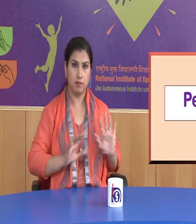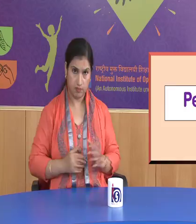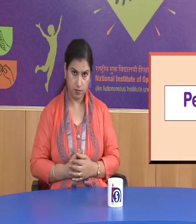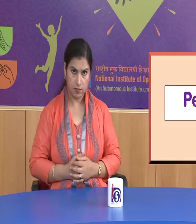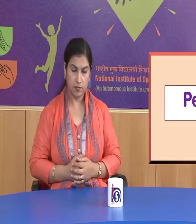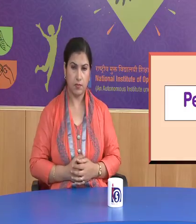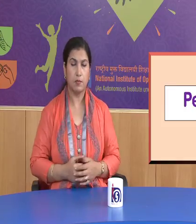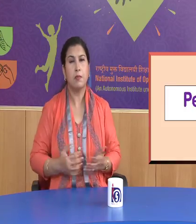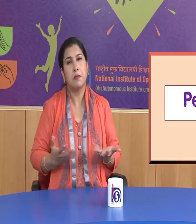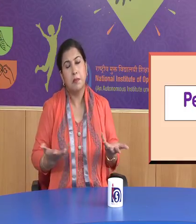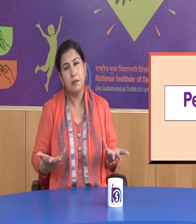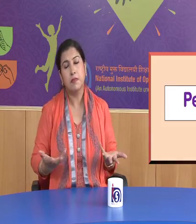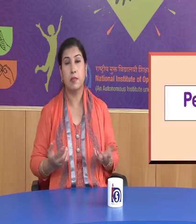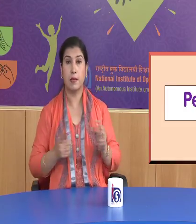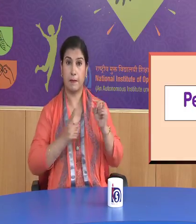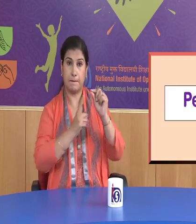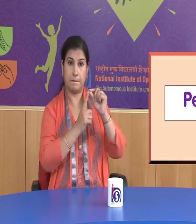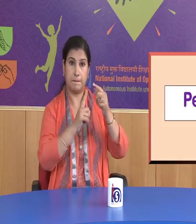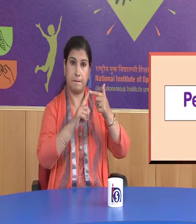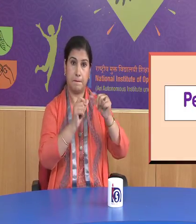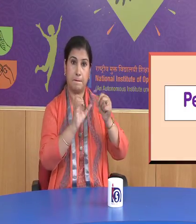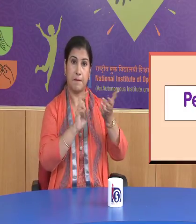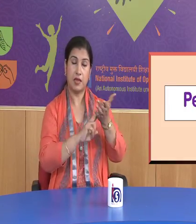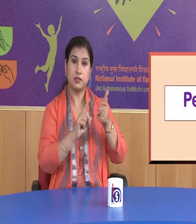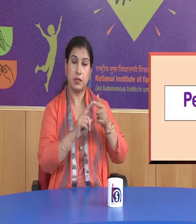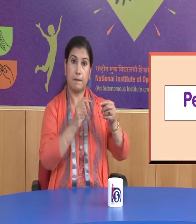However, peace has a wider meaning.